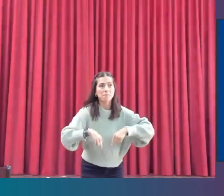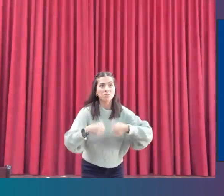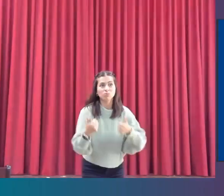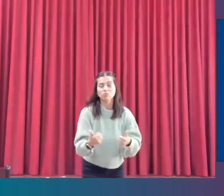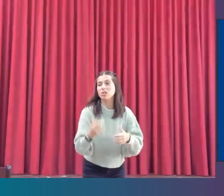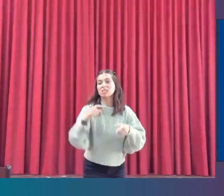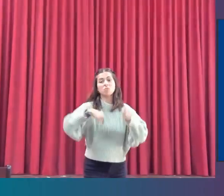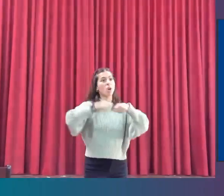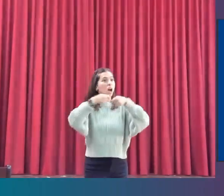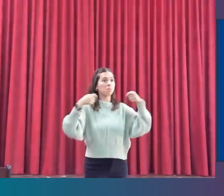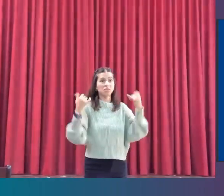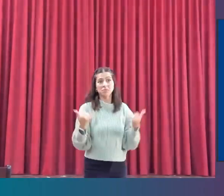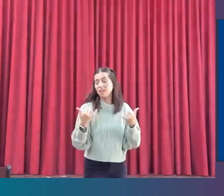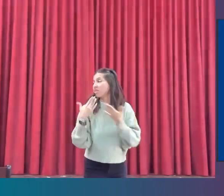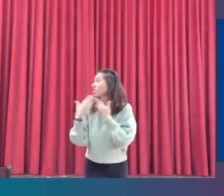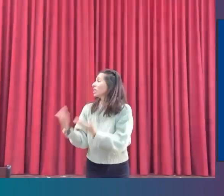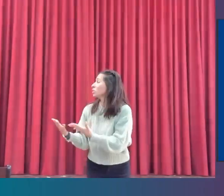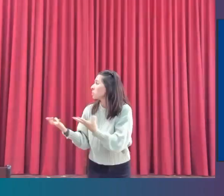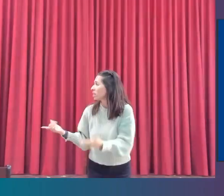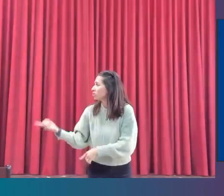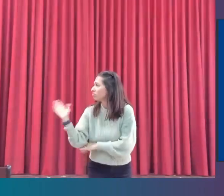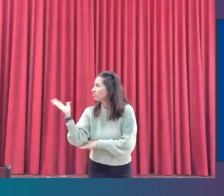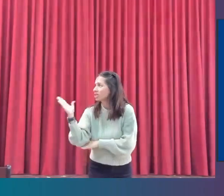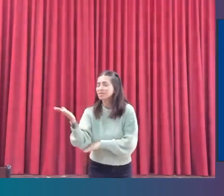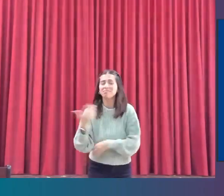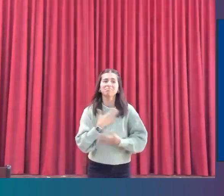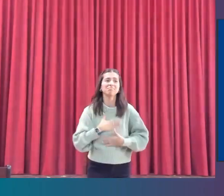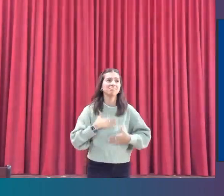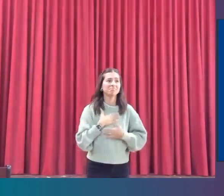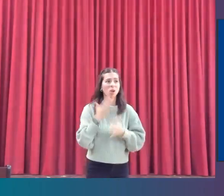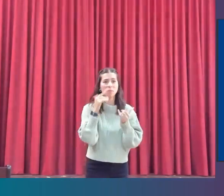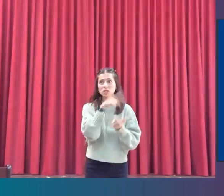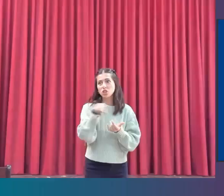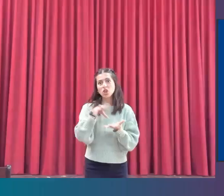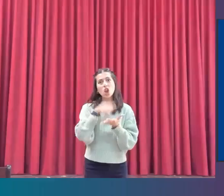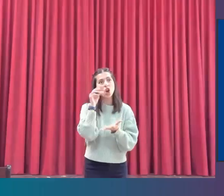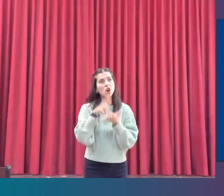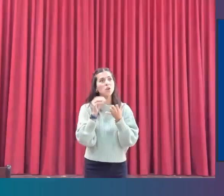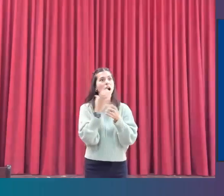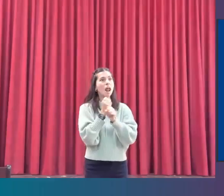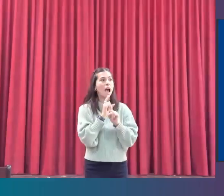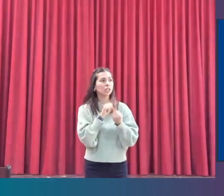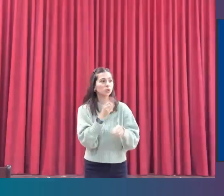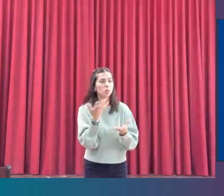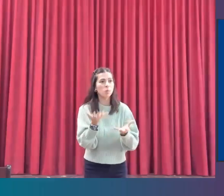Your presentation was wonderful. I enjoyed it so much. It was fantastic. So thank